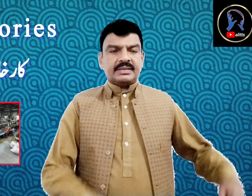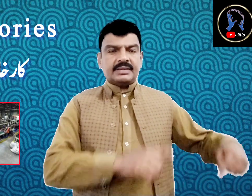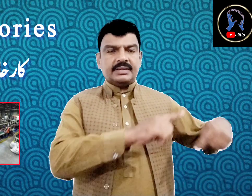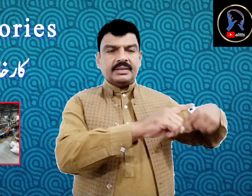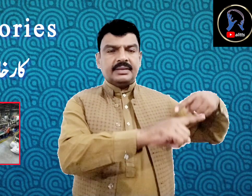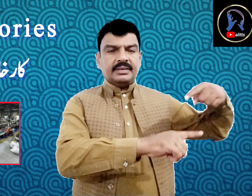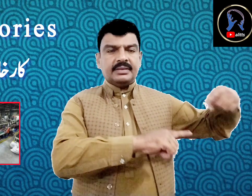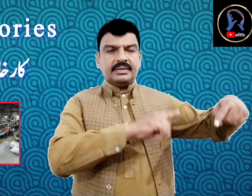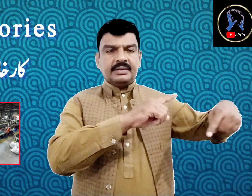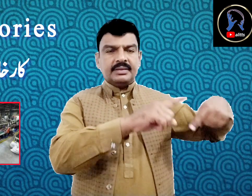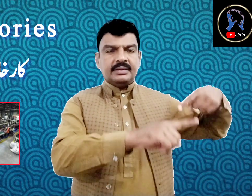factories।